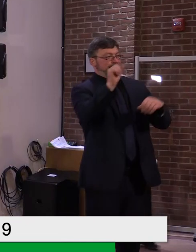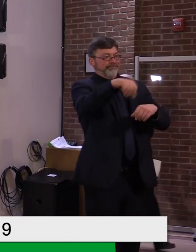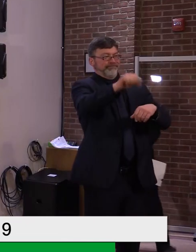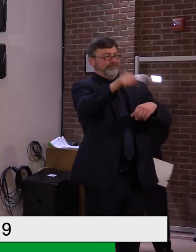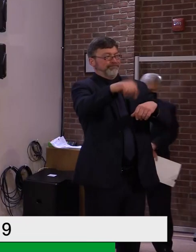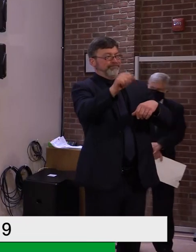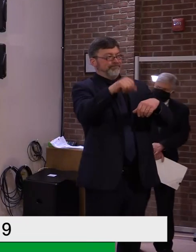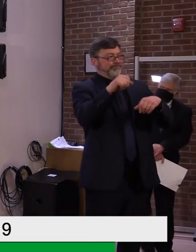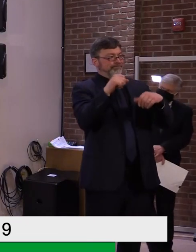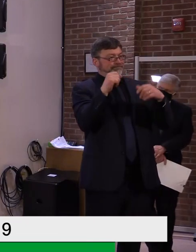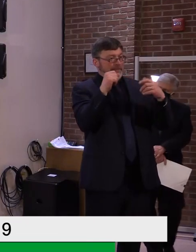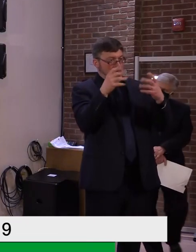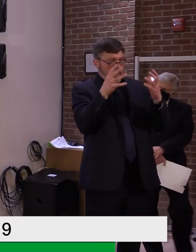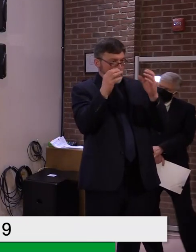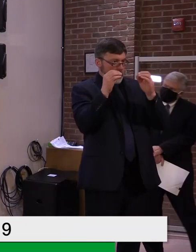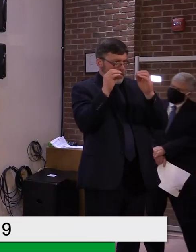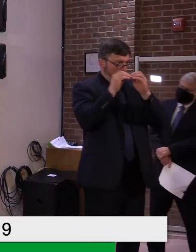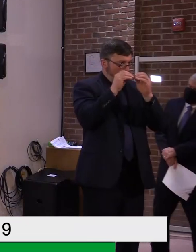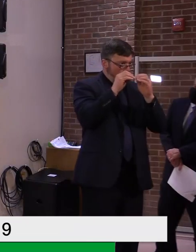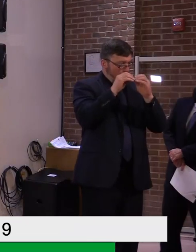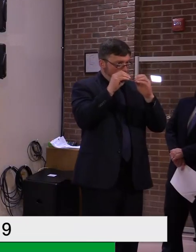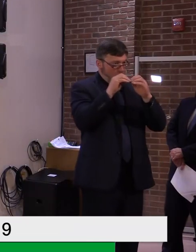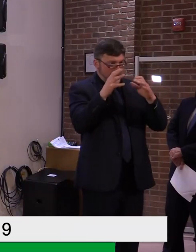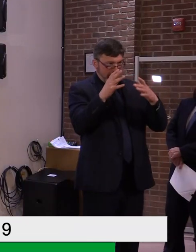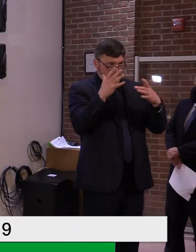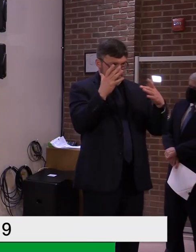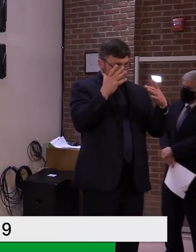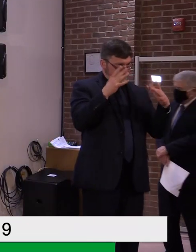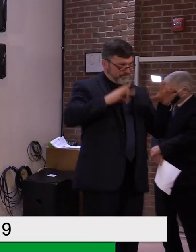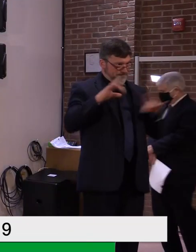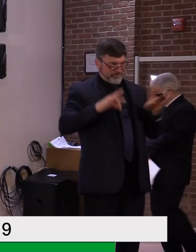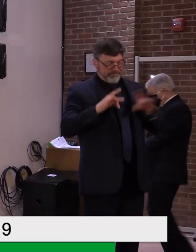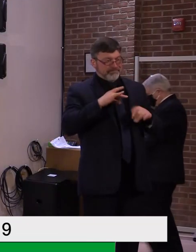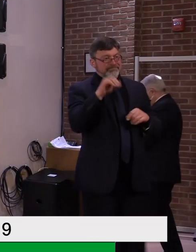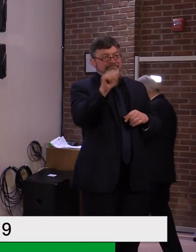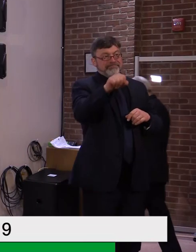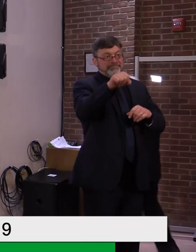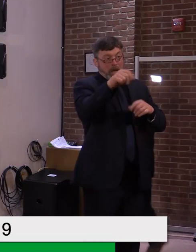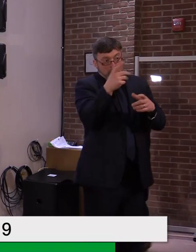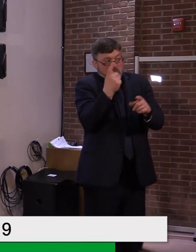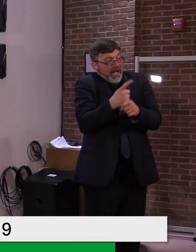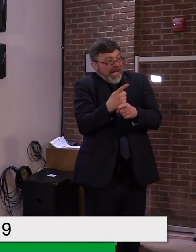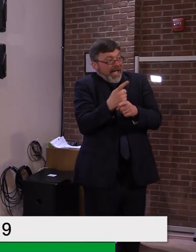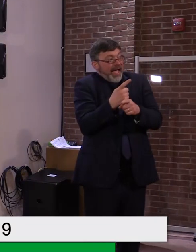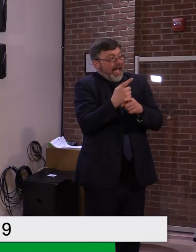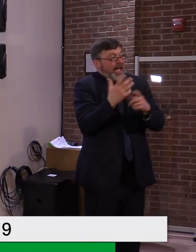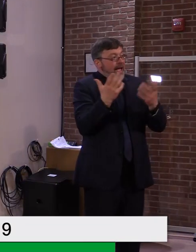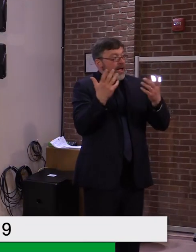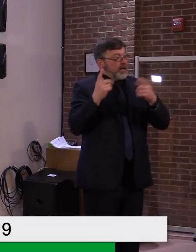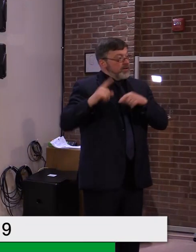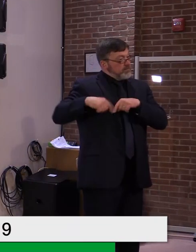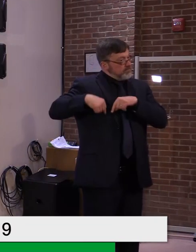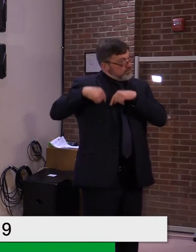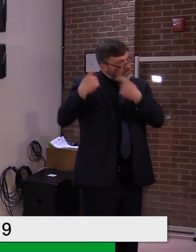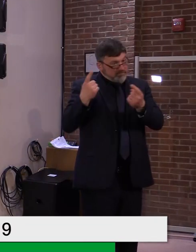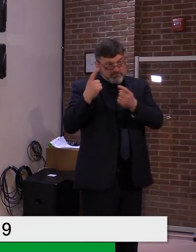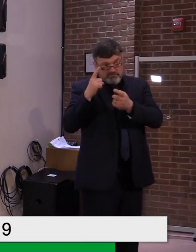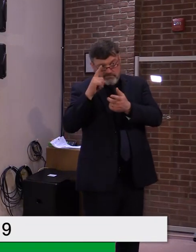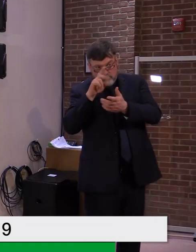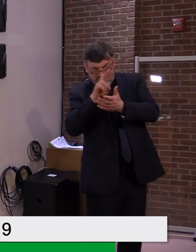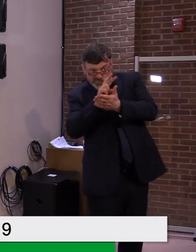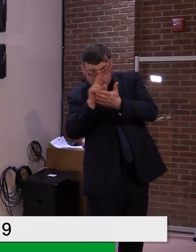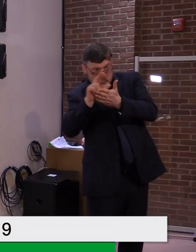southern part of the state, as you can see on the heat map, and that's become more pronounced over the last couple of weeks. The active case algorithm that we use